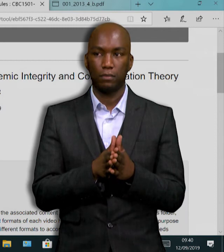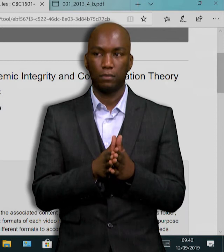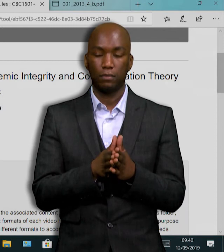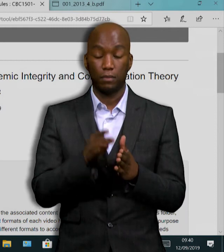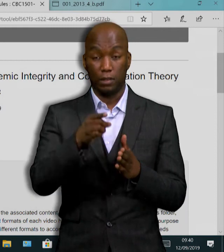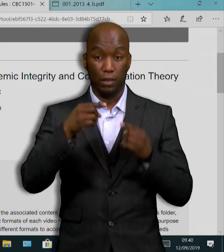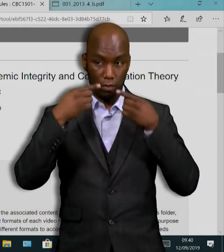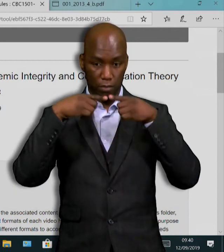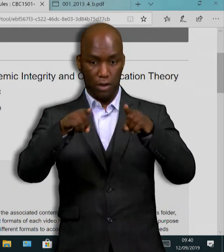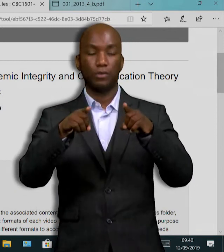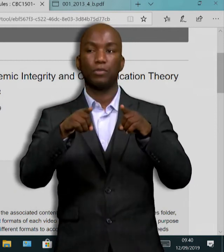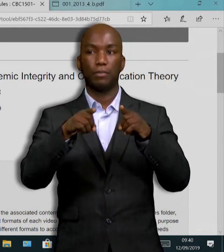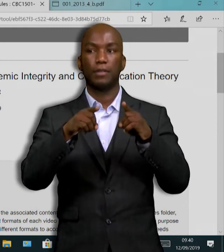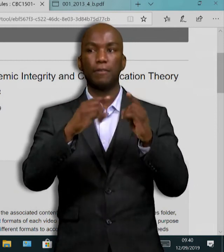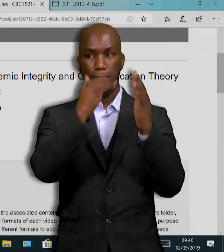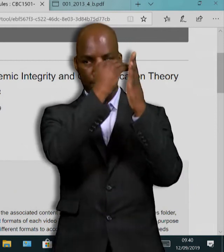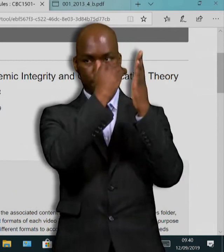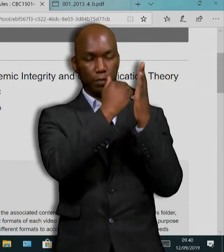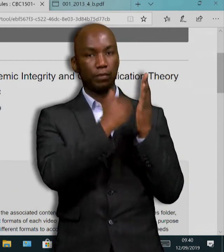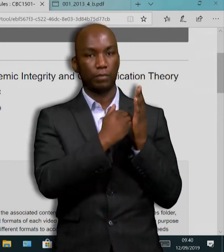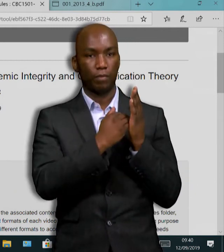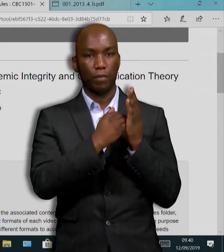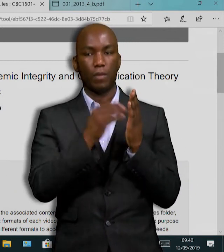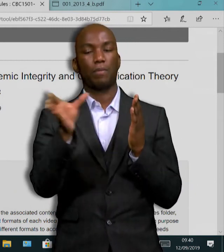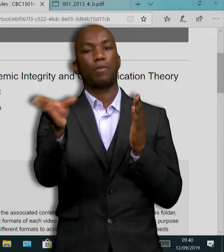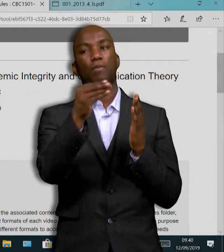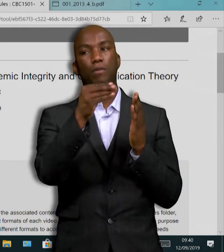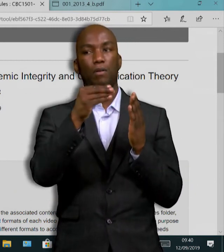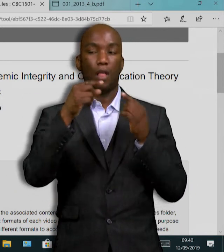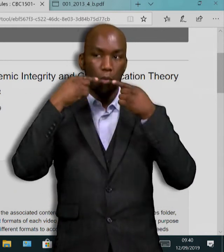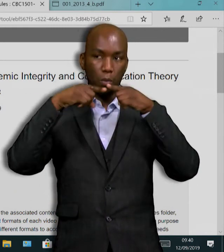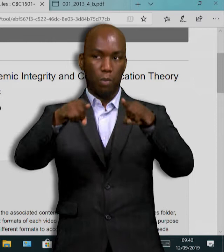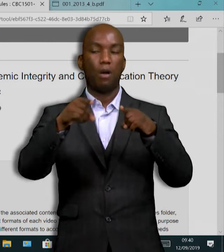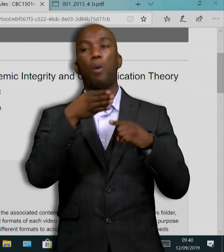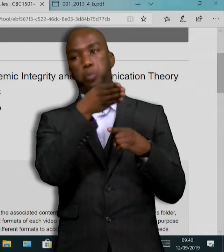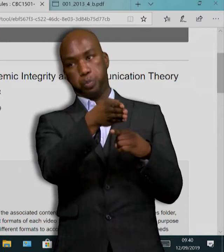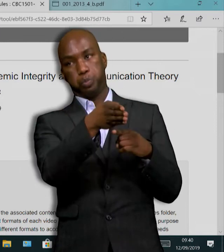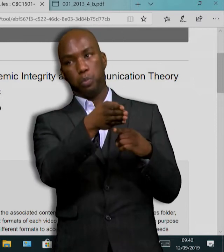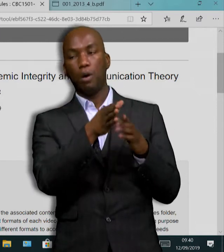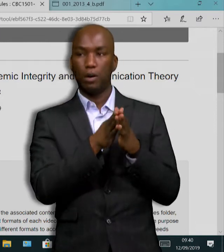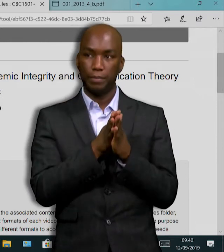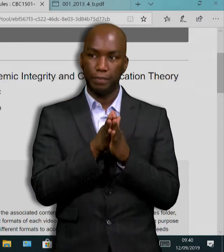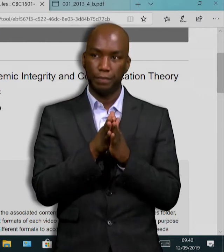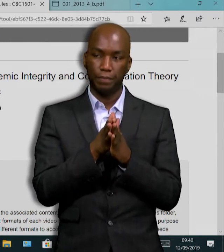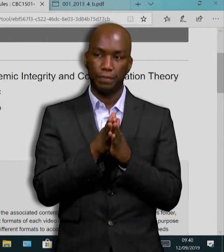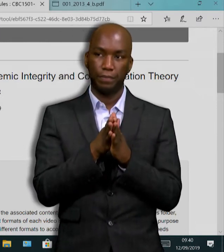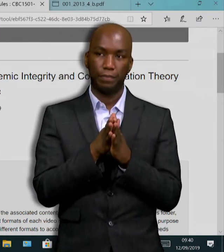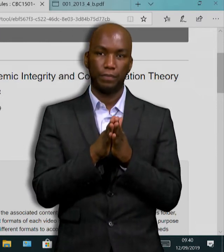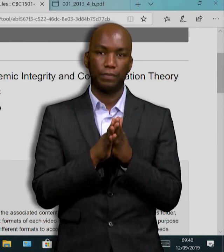Here you will find a list of all the announcements that we make for this module.